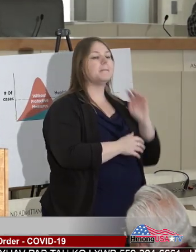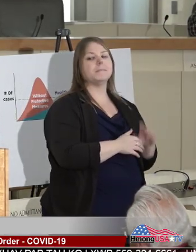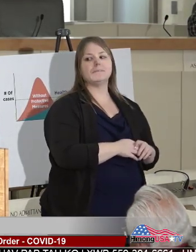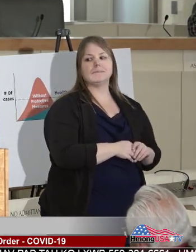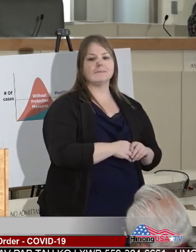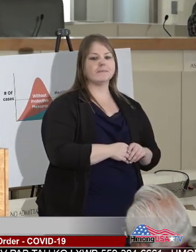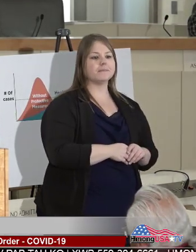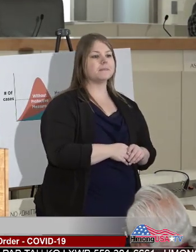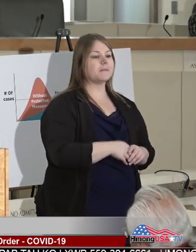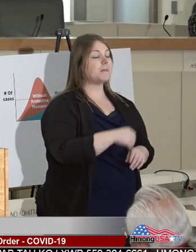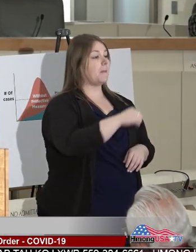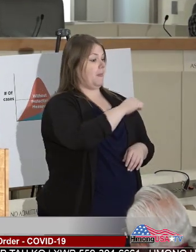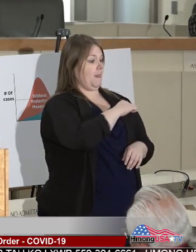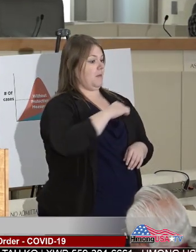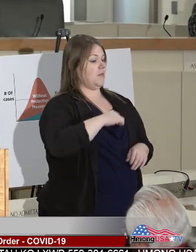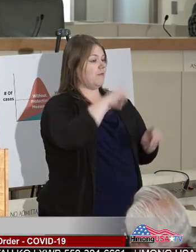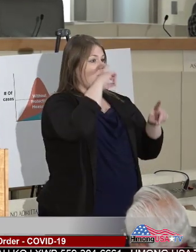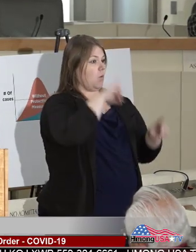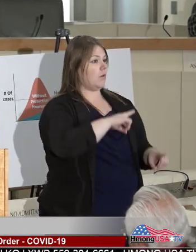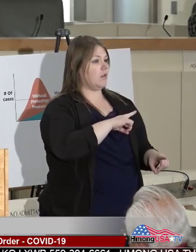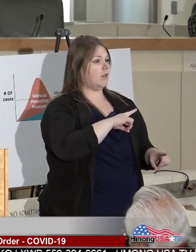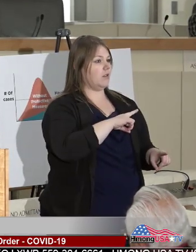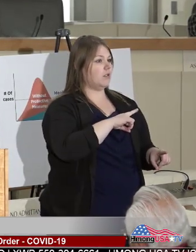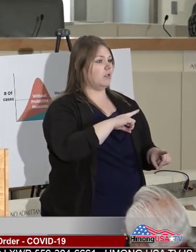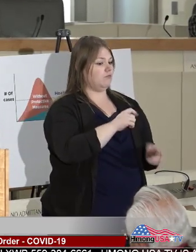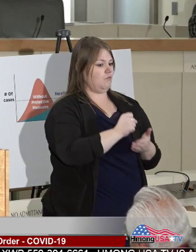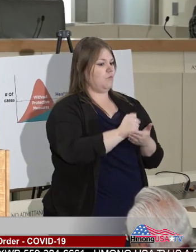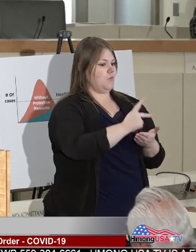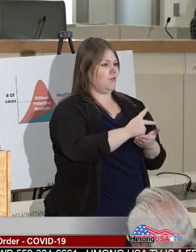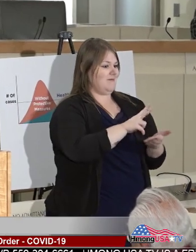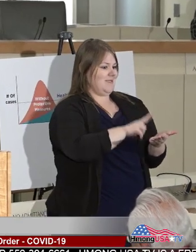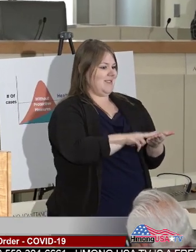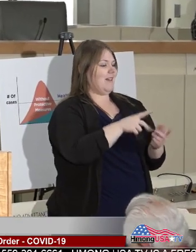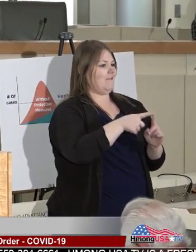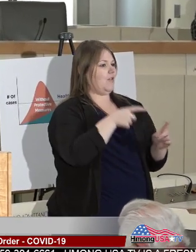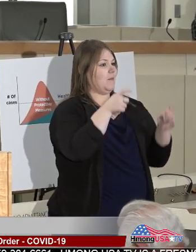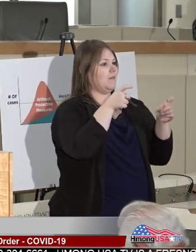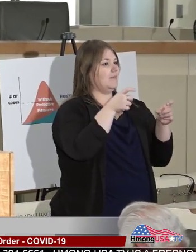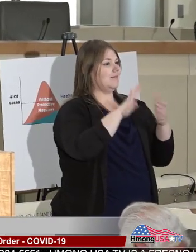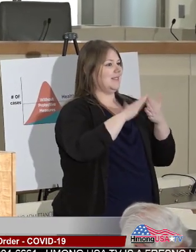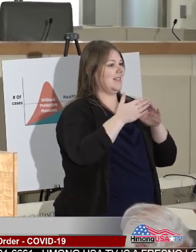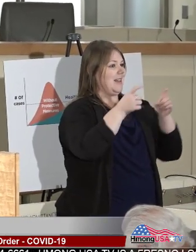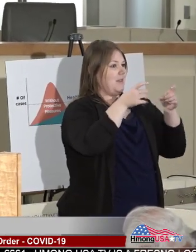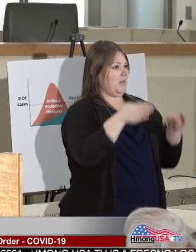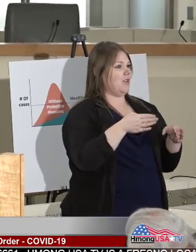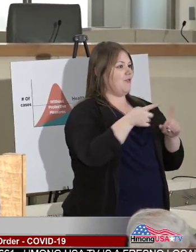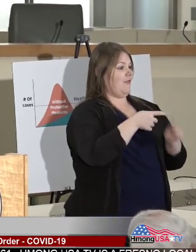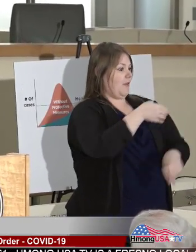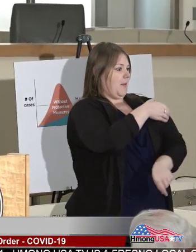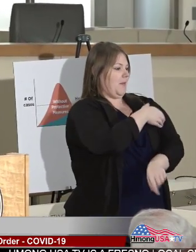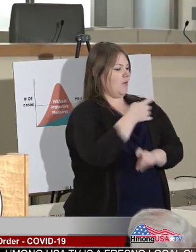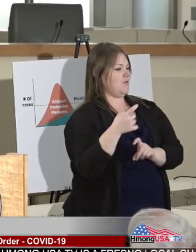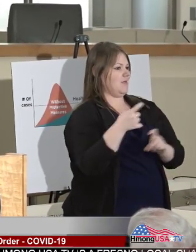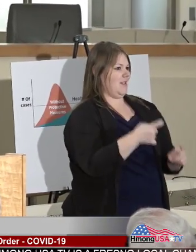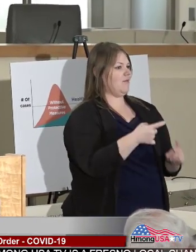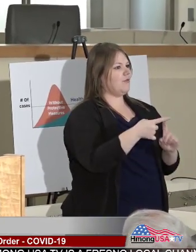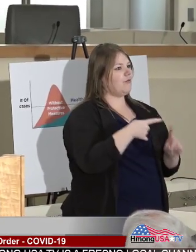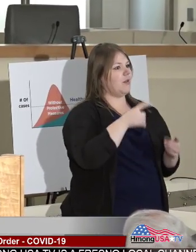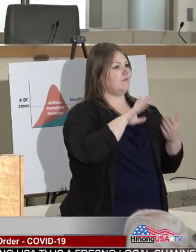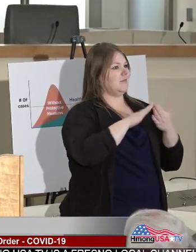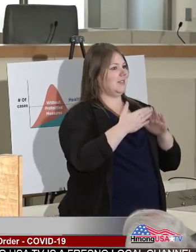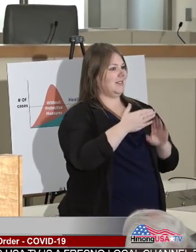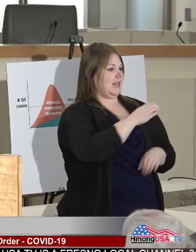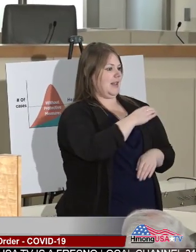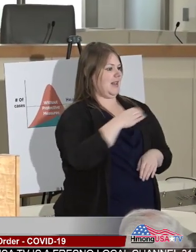So the administrative order was approved and signed by the city manager under the powers granted to her by the city